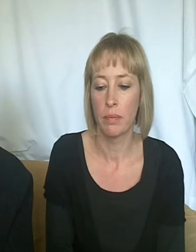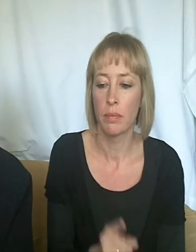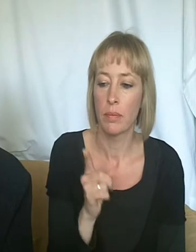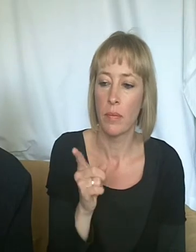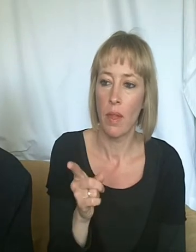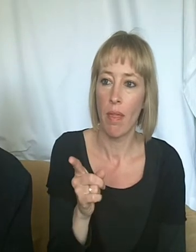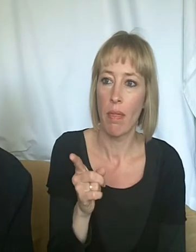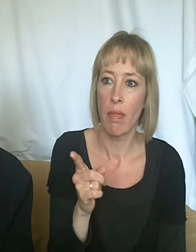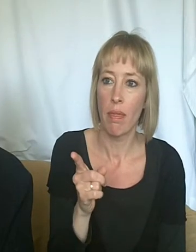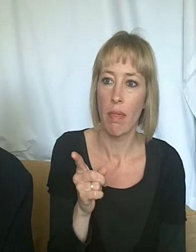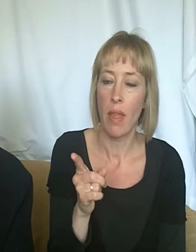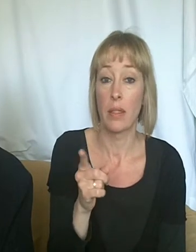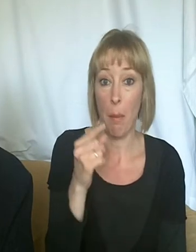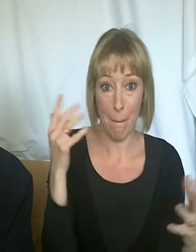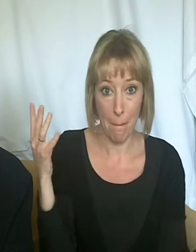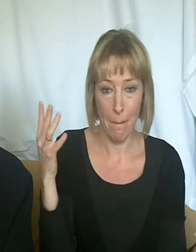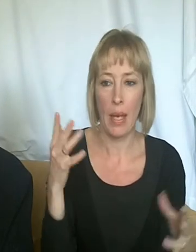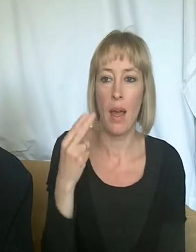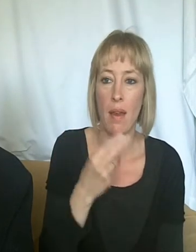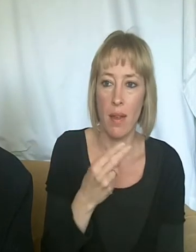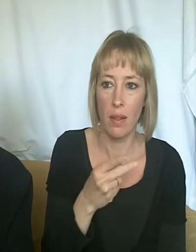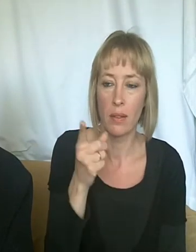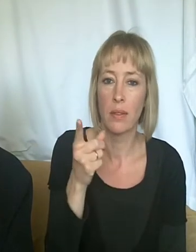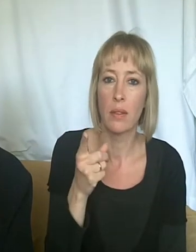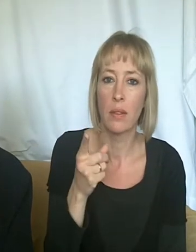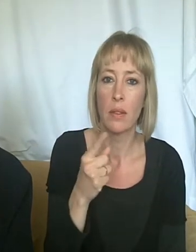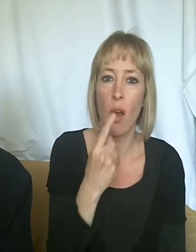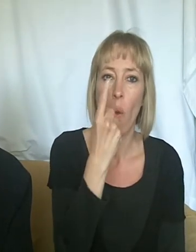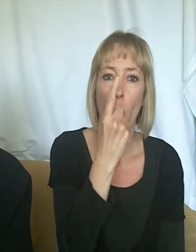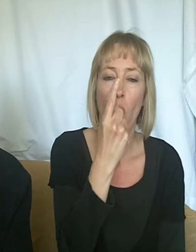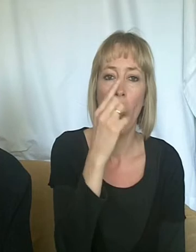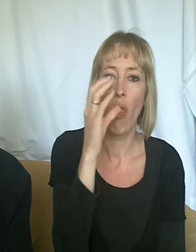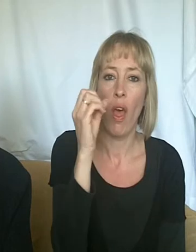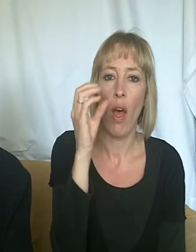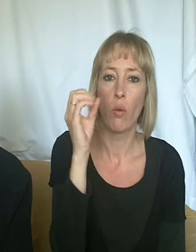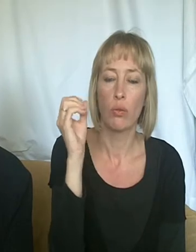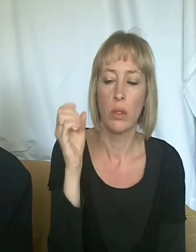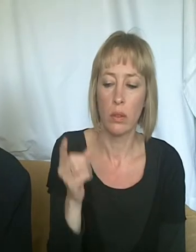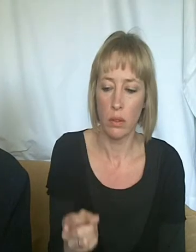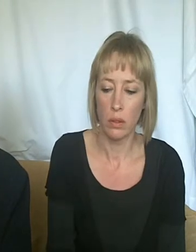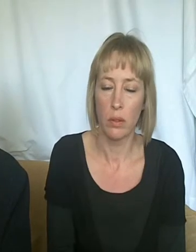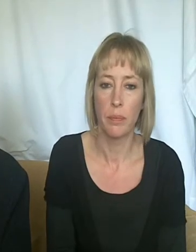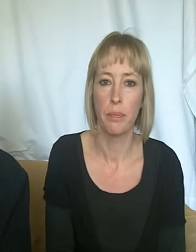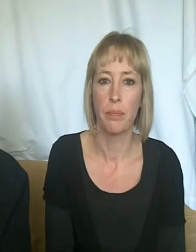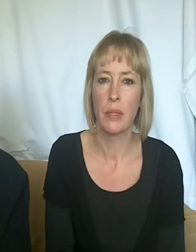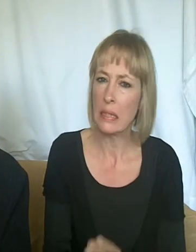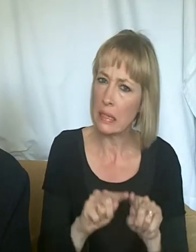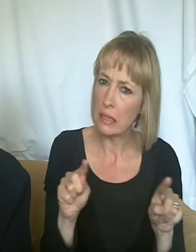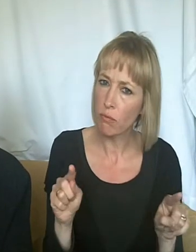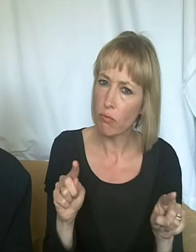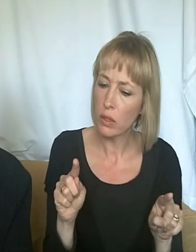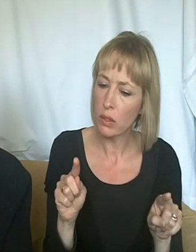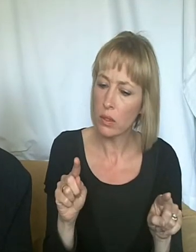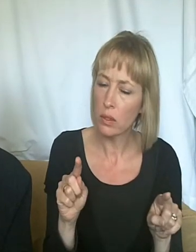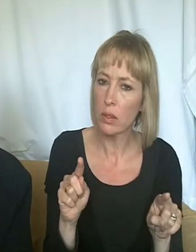This is a bigger battery still. That is a 1000. The difference